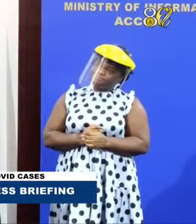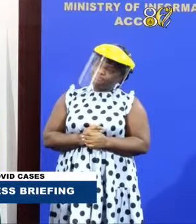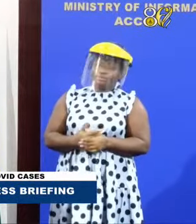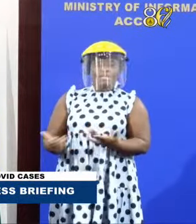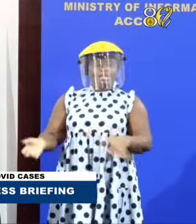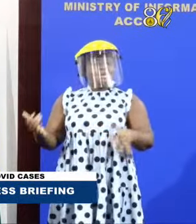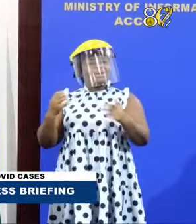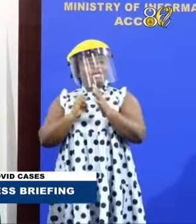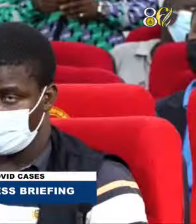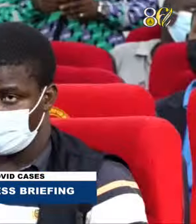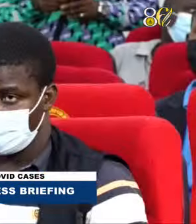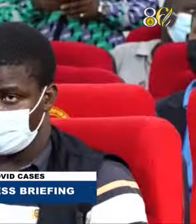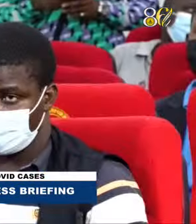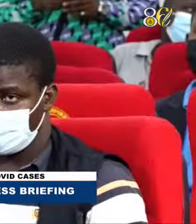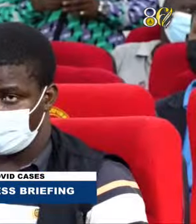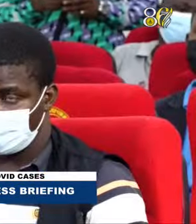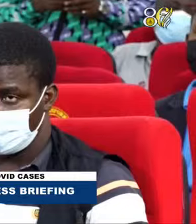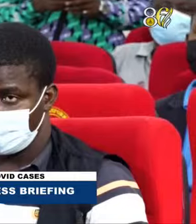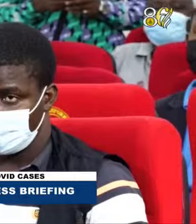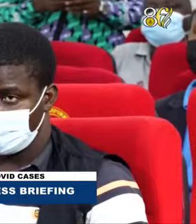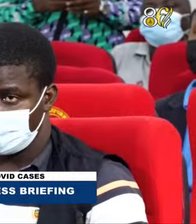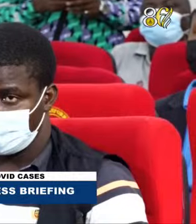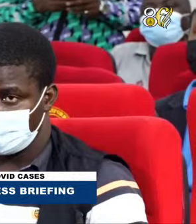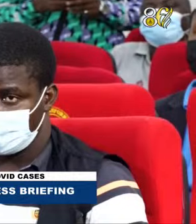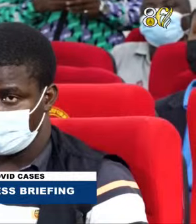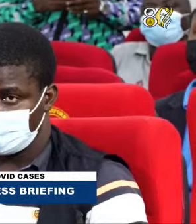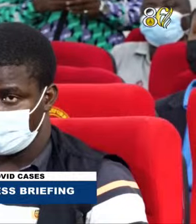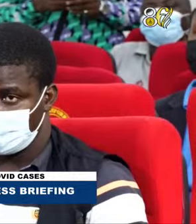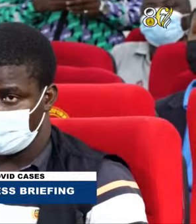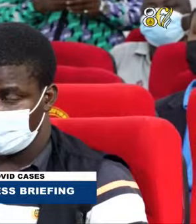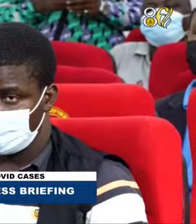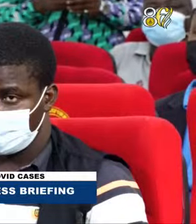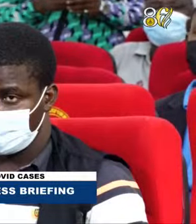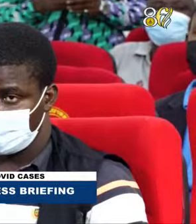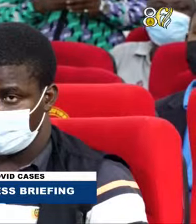for example, for those who